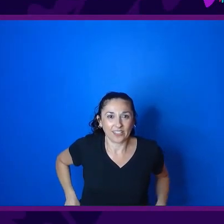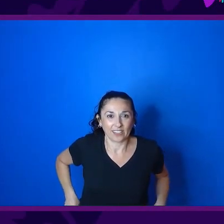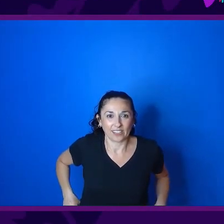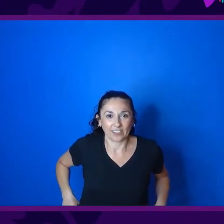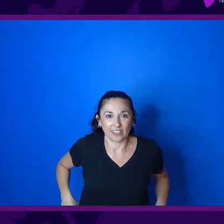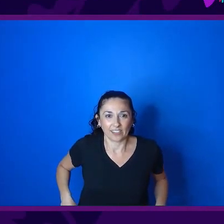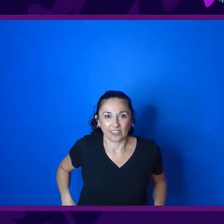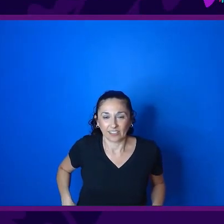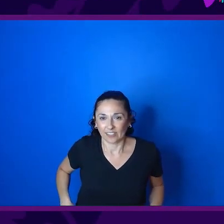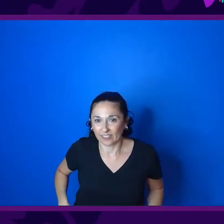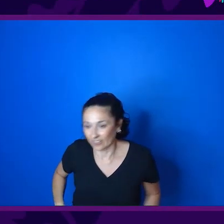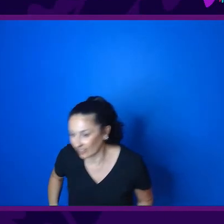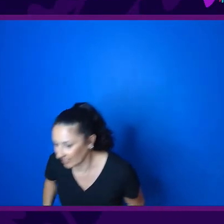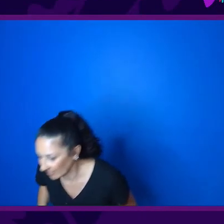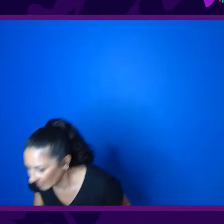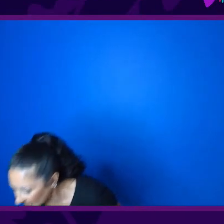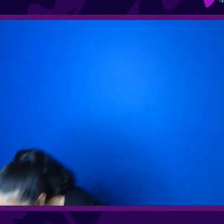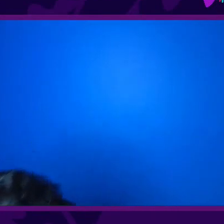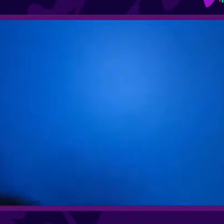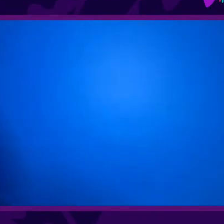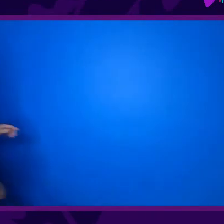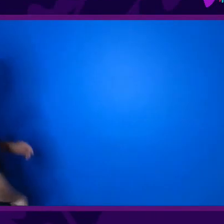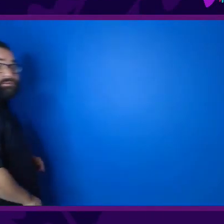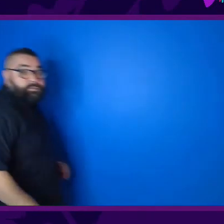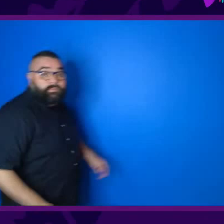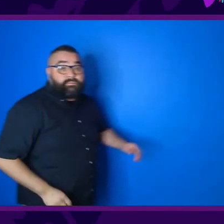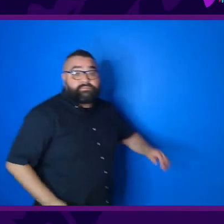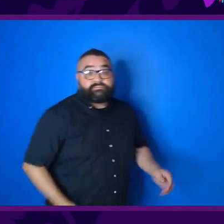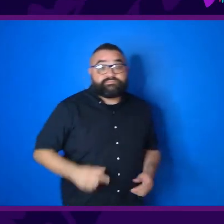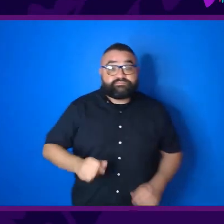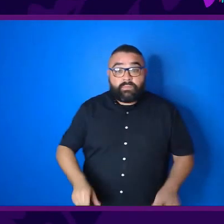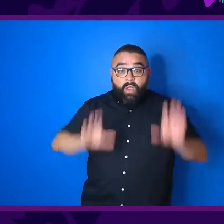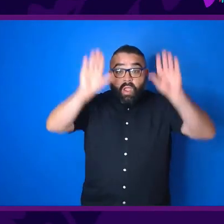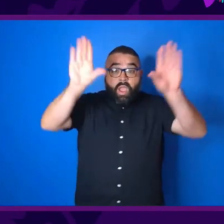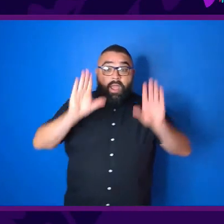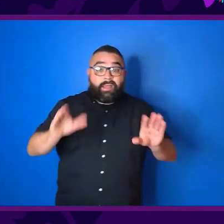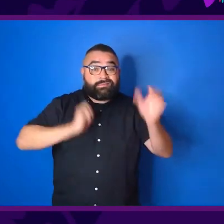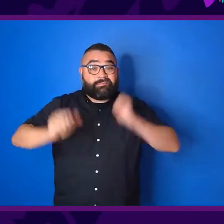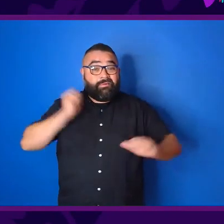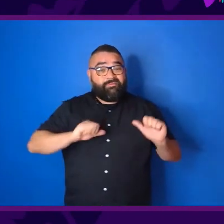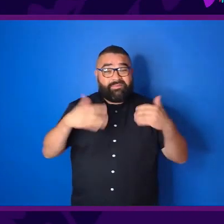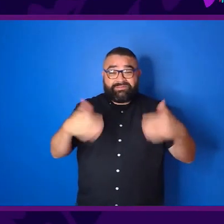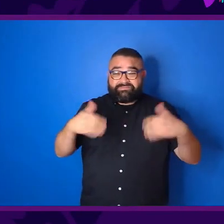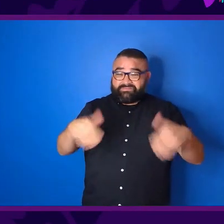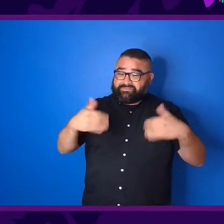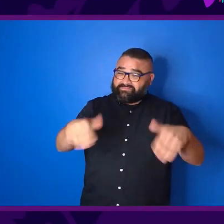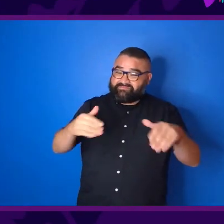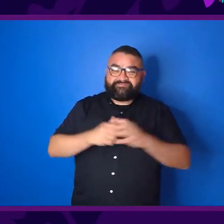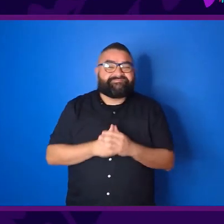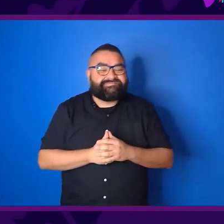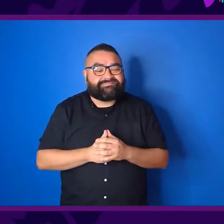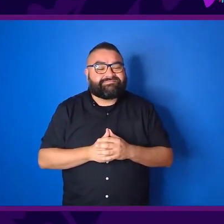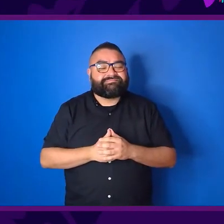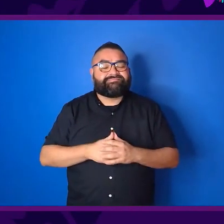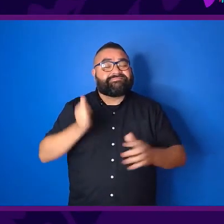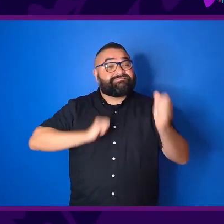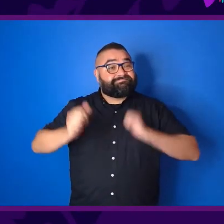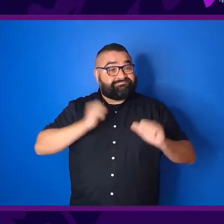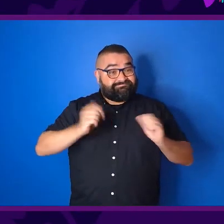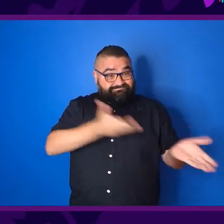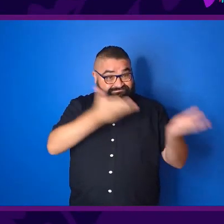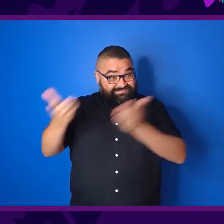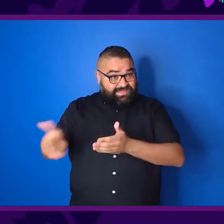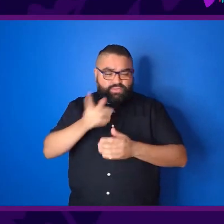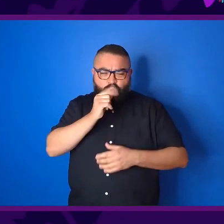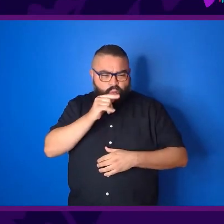Oh, thank you so much. That was an awesome performance. Our next guest is actually part of a family